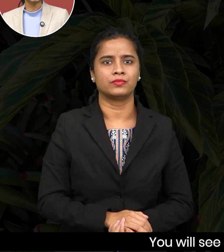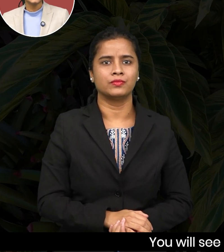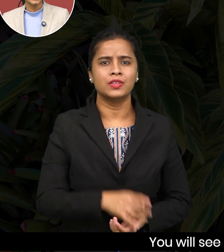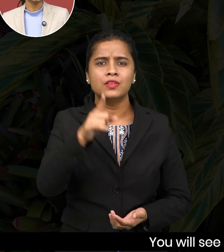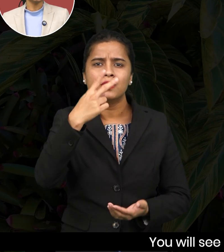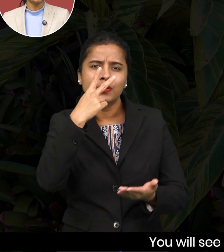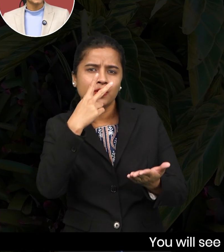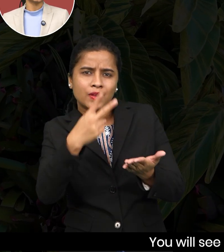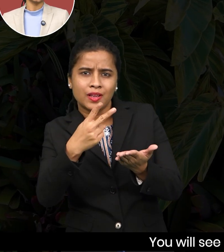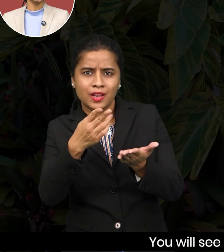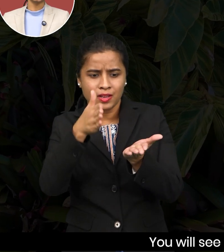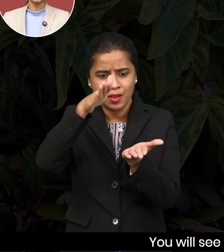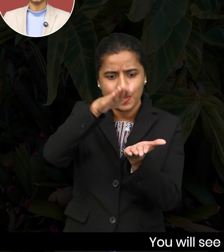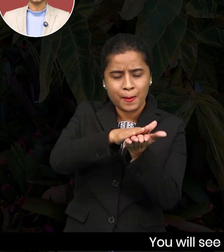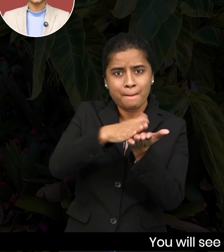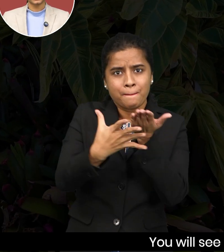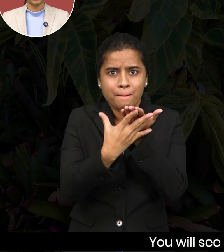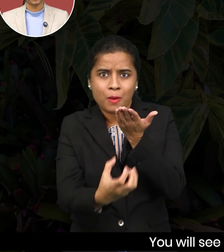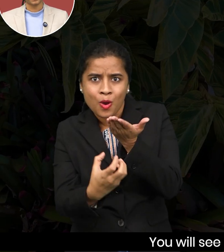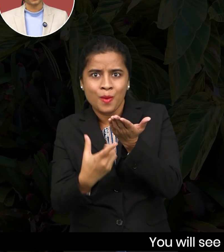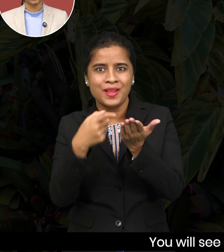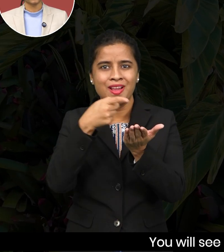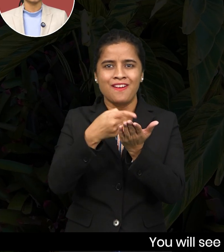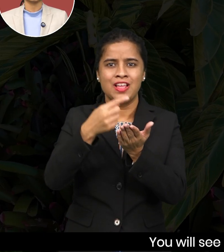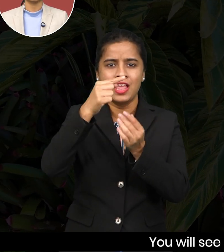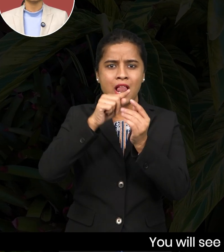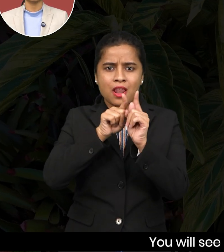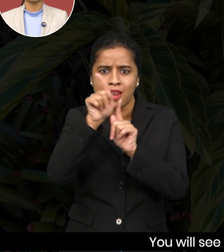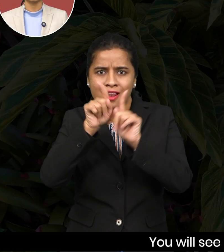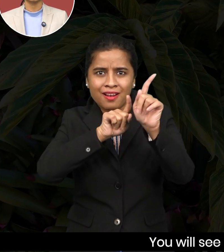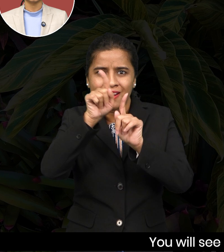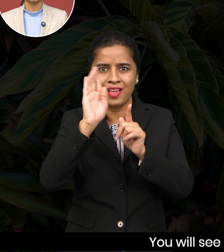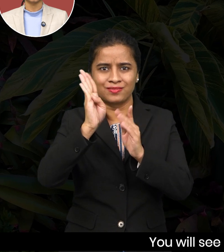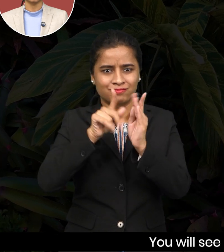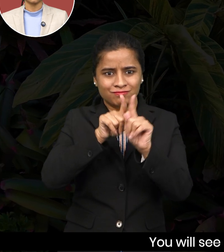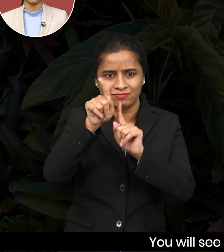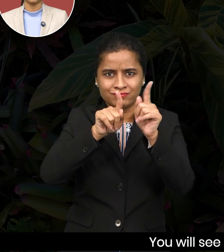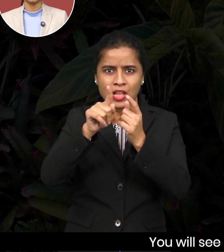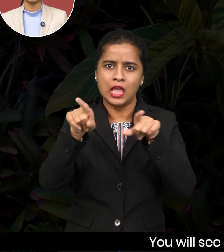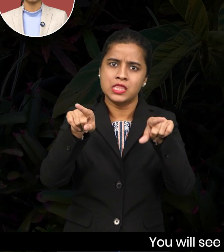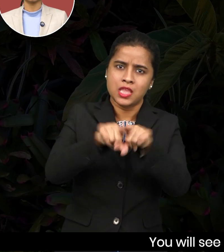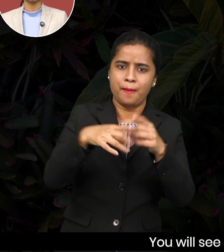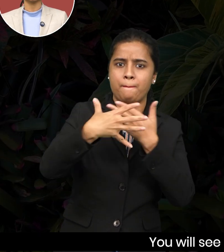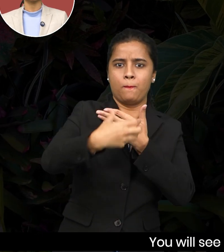You will see an impression with lines.